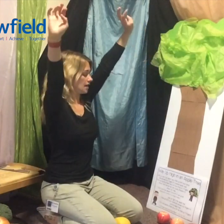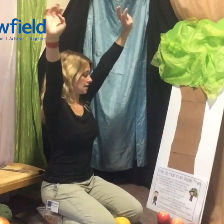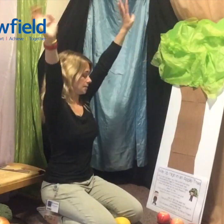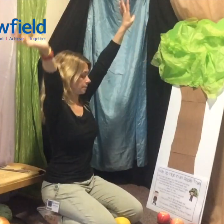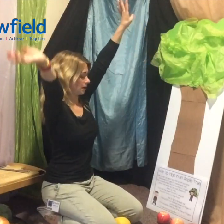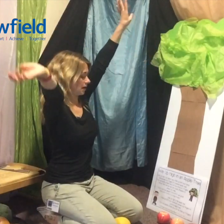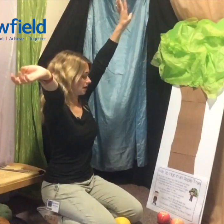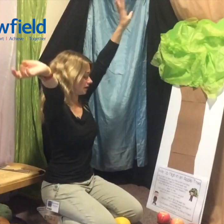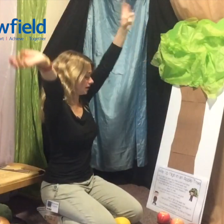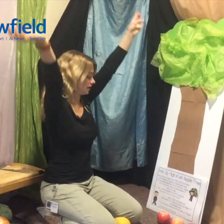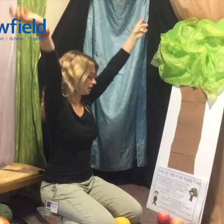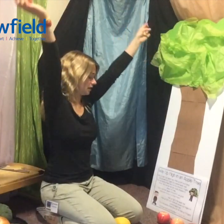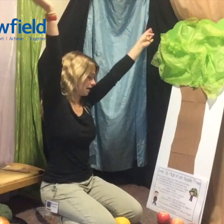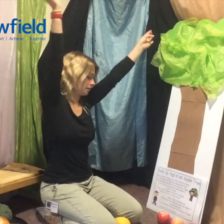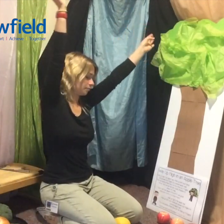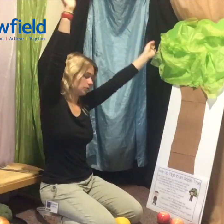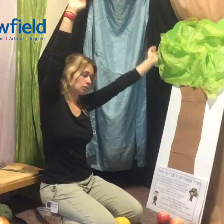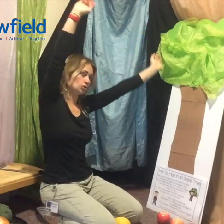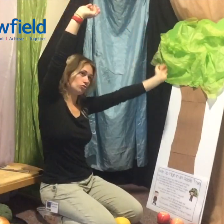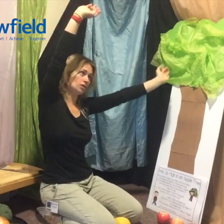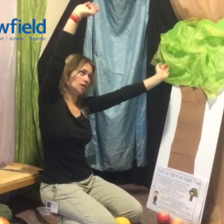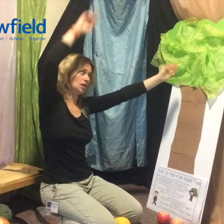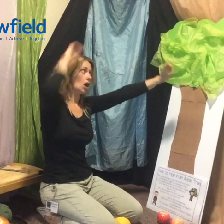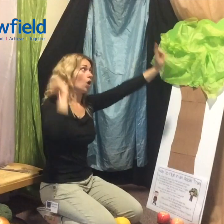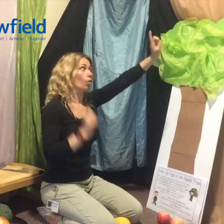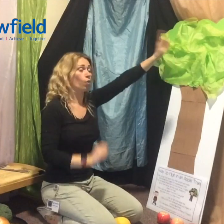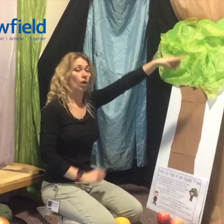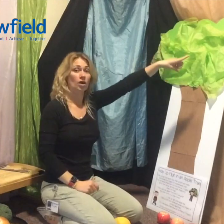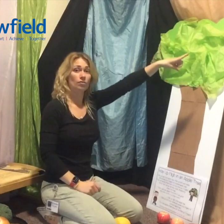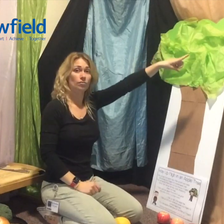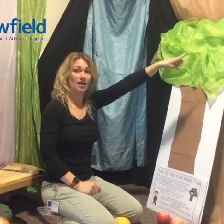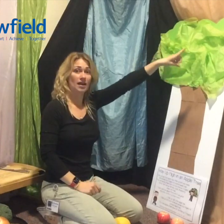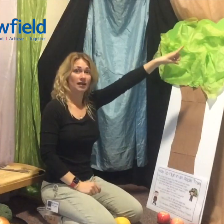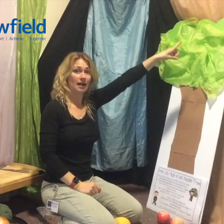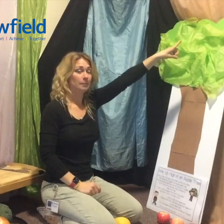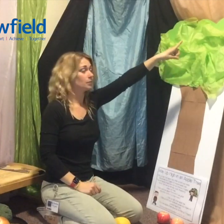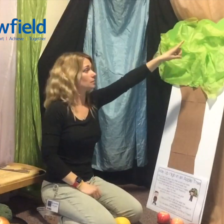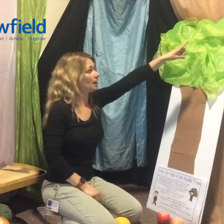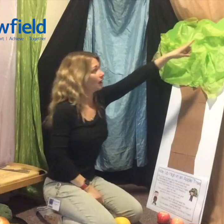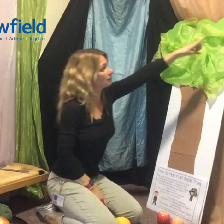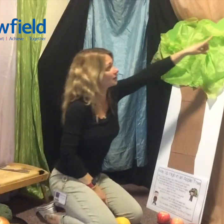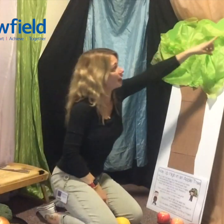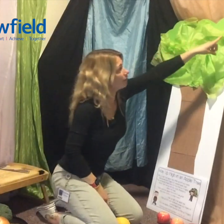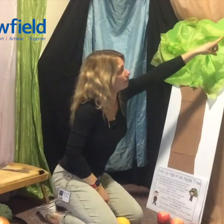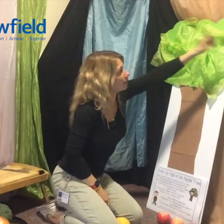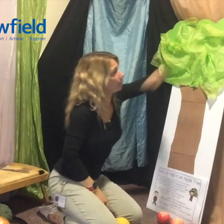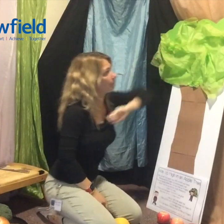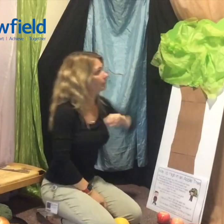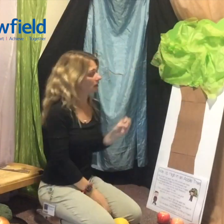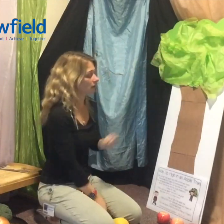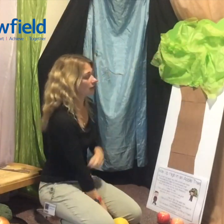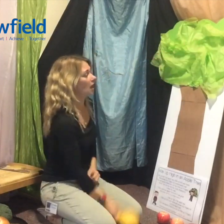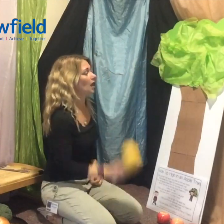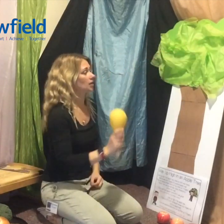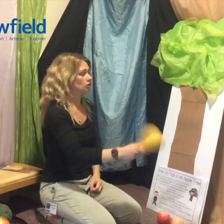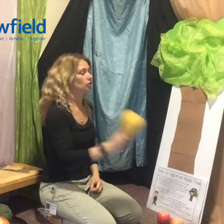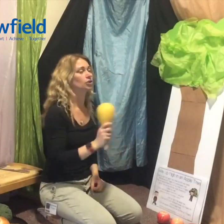Way up high in that apple tree, 1 red apple smiled down at me. I shook